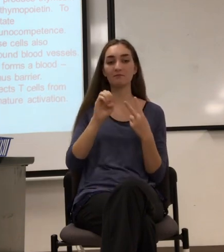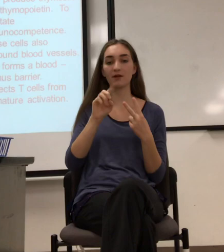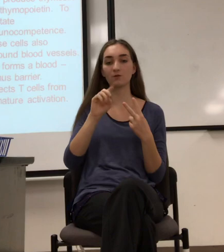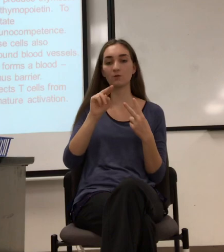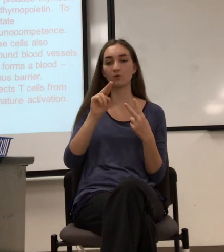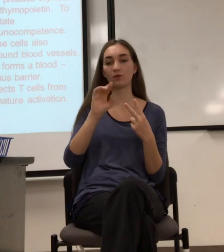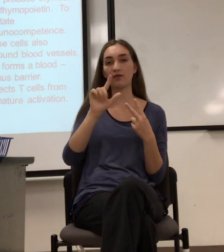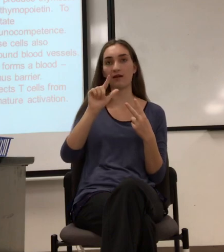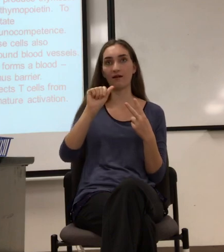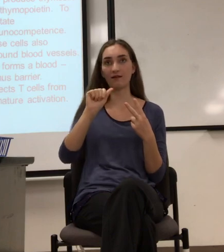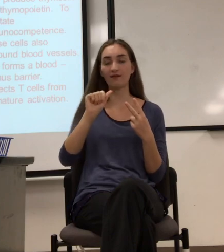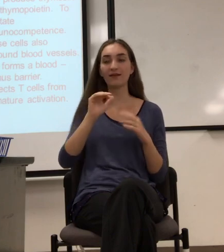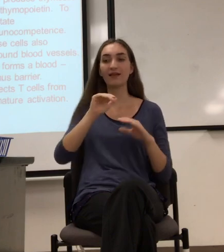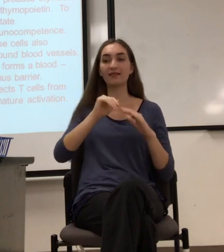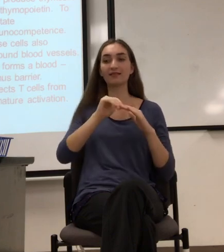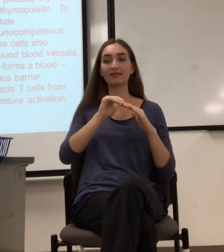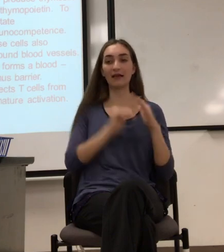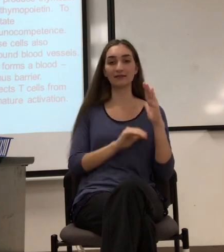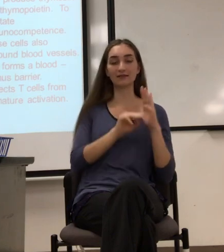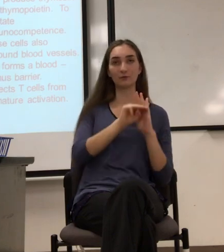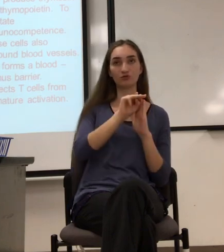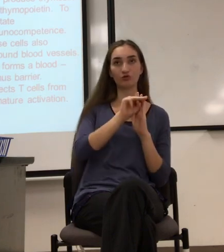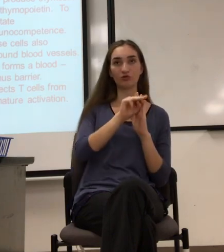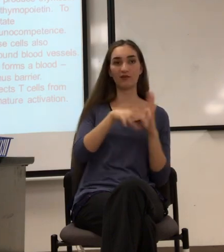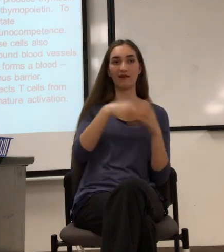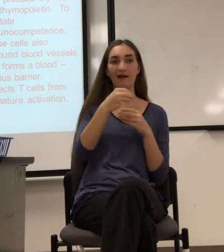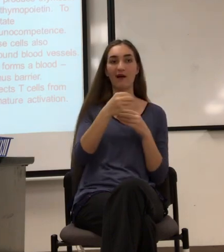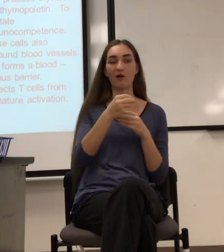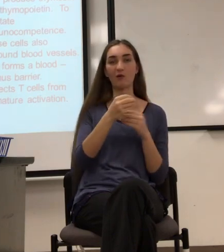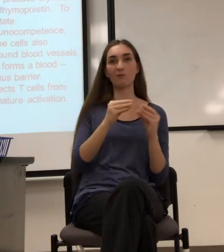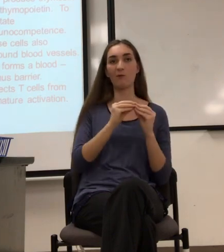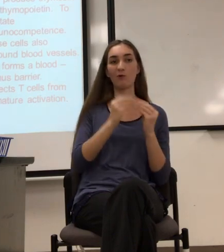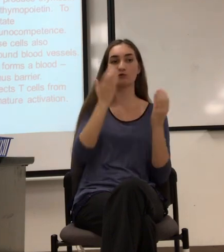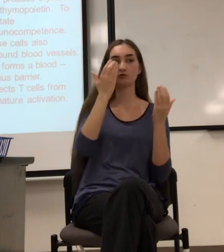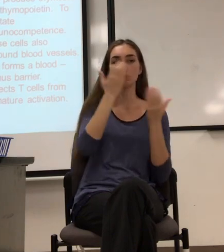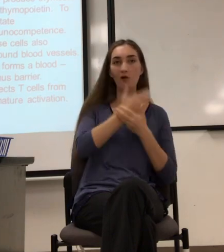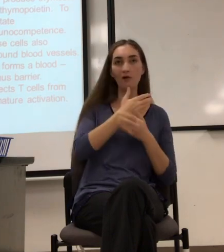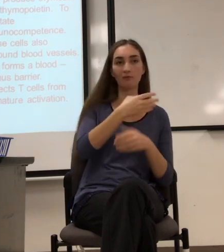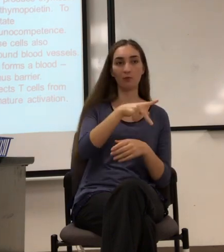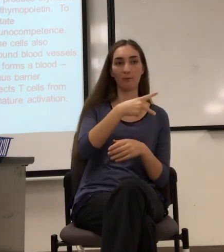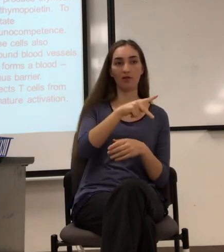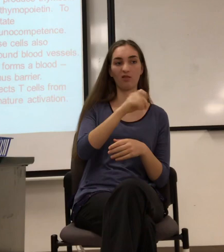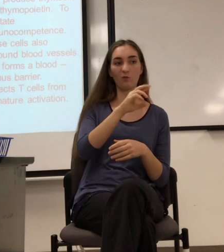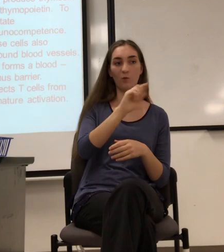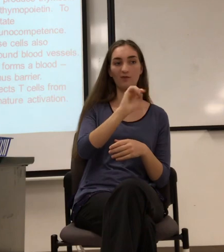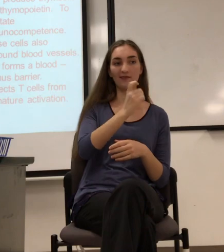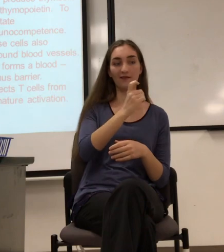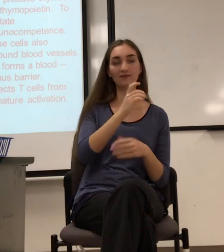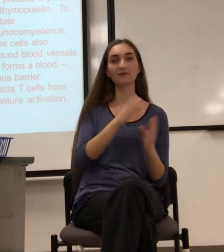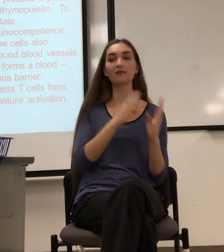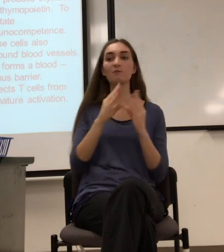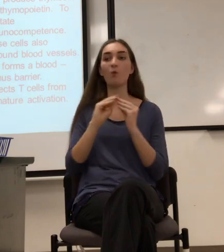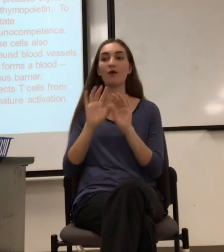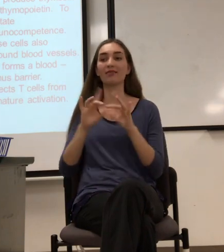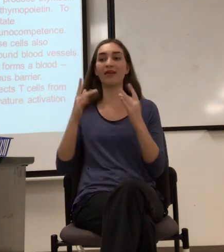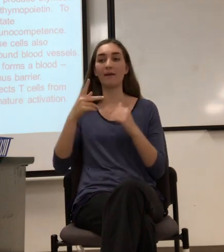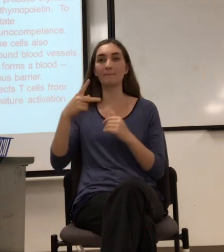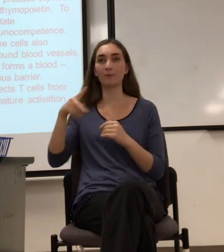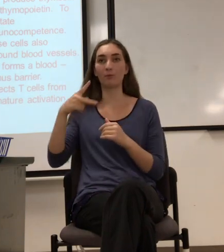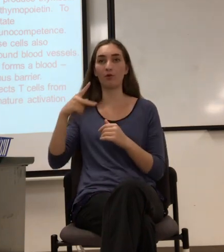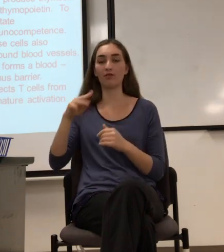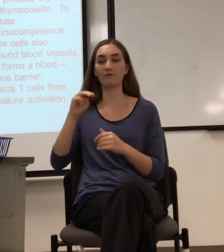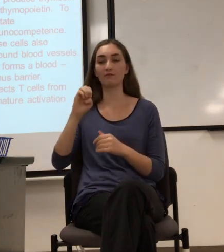immature T cells are out here in the darker purple, that's the cortex. The slightly lighter purple is the medulla,